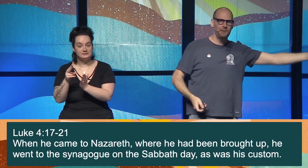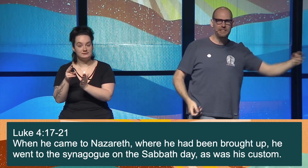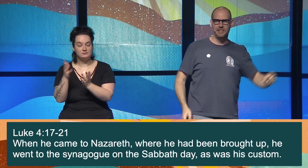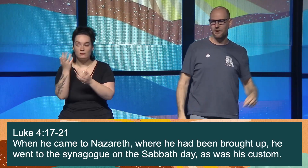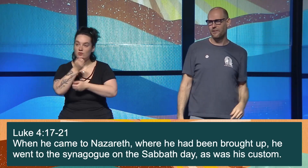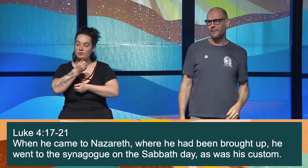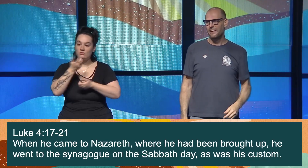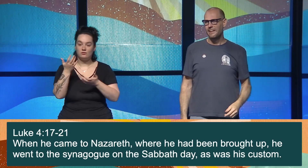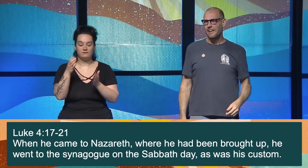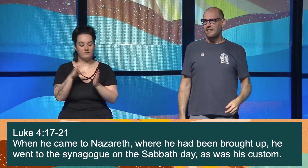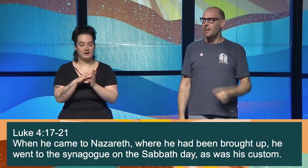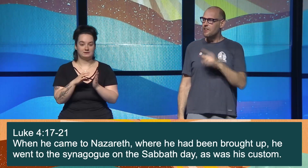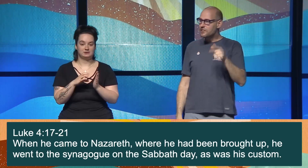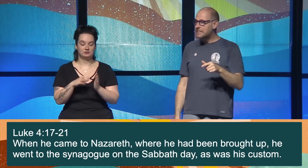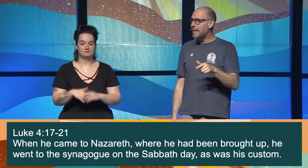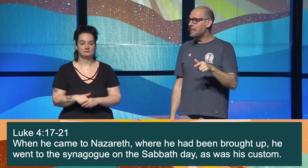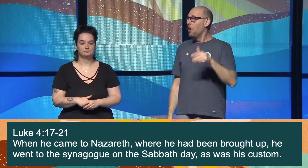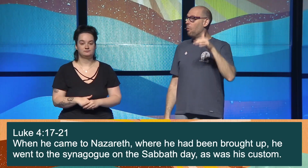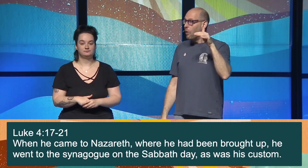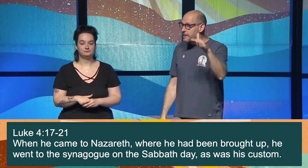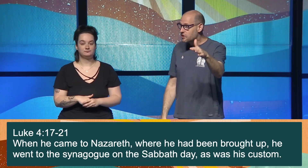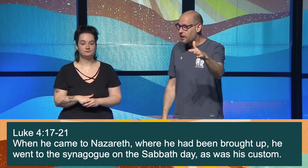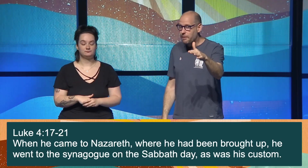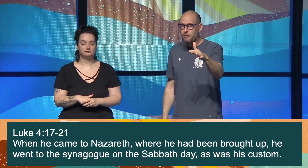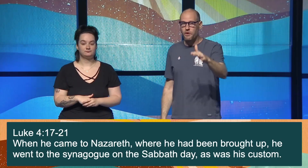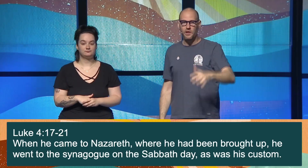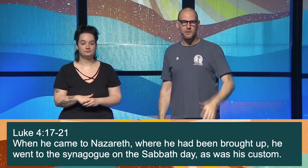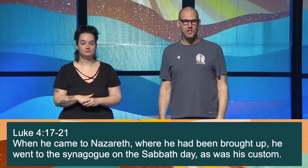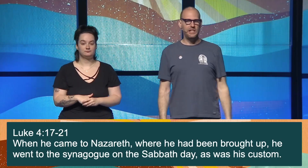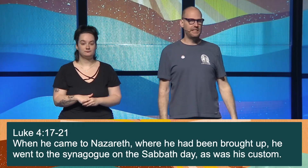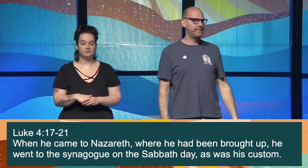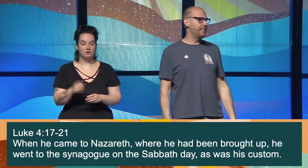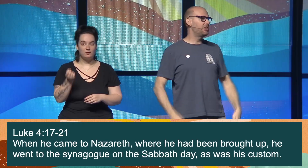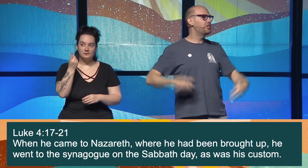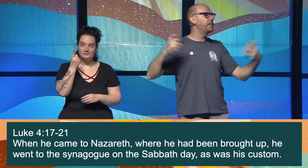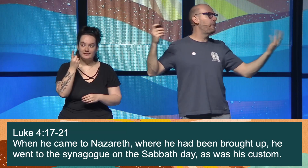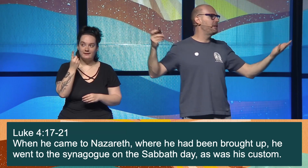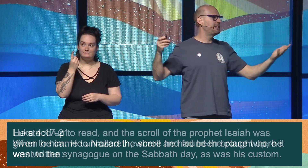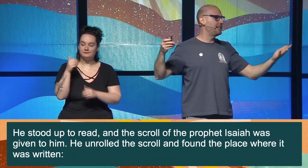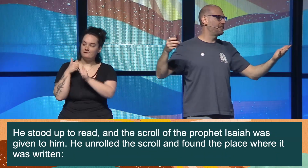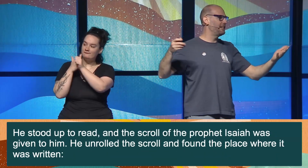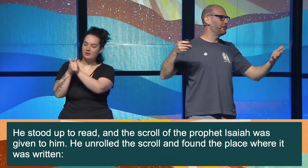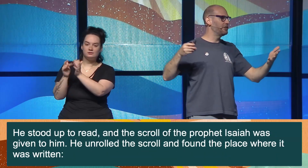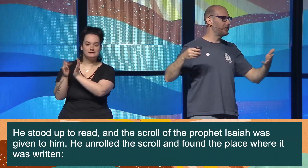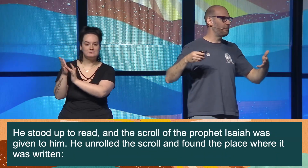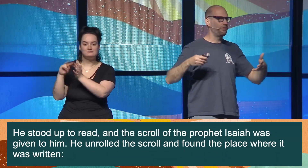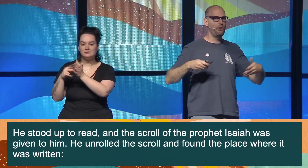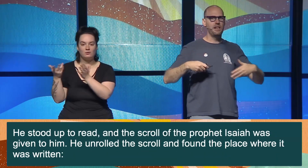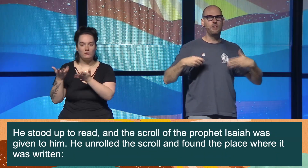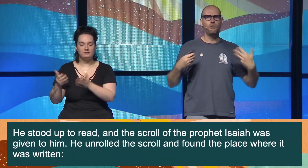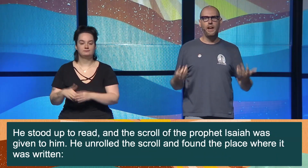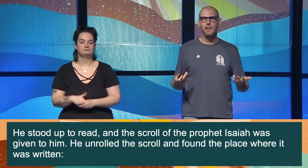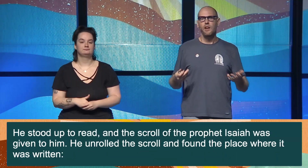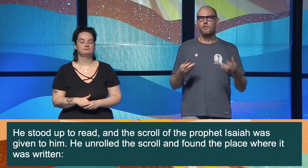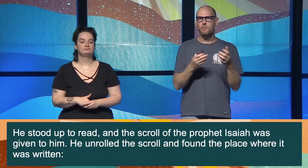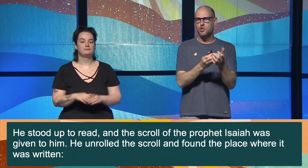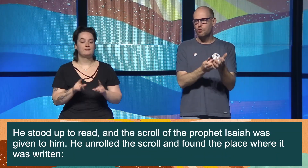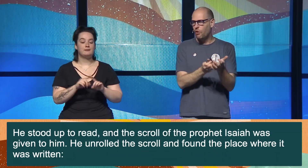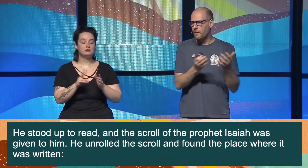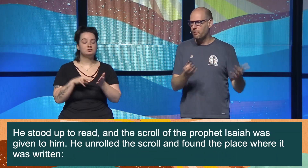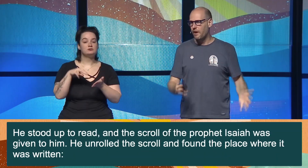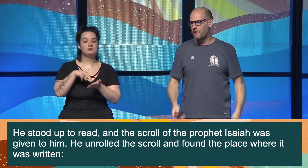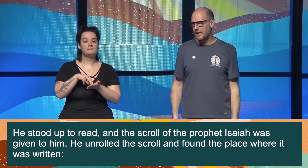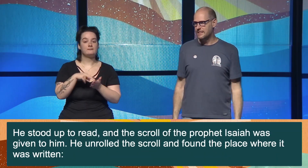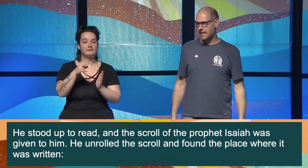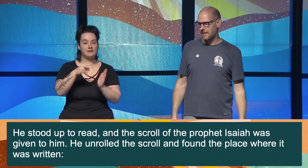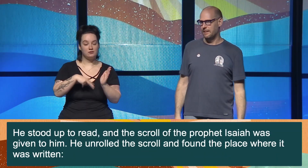with this 6 weeks ago, to understand what it's all about following Jesus. And he stood up, it says in Luke chapter 4, and he read from the